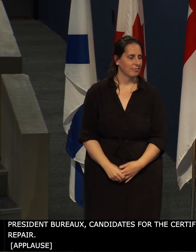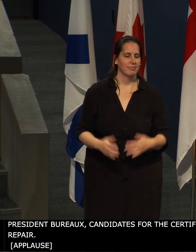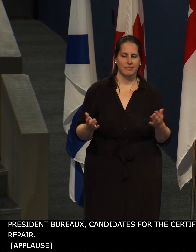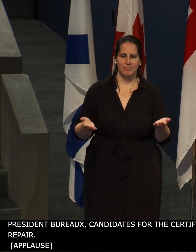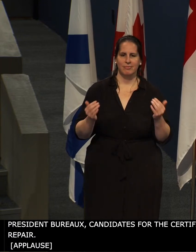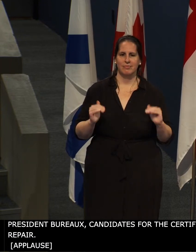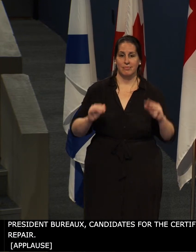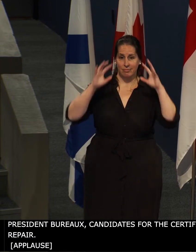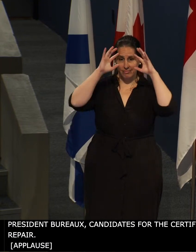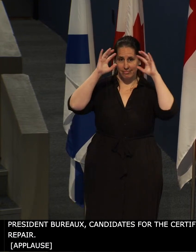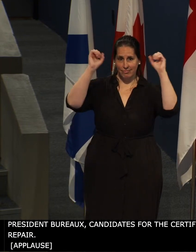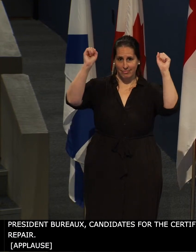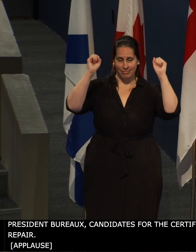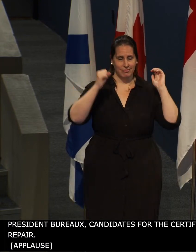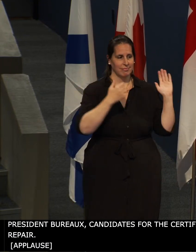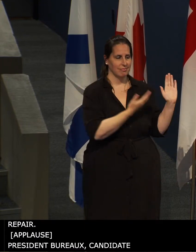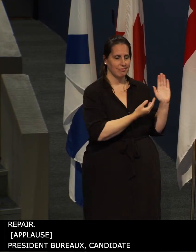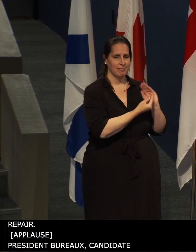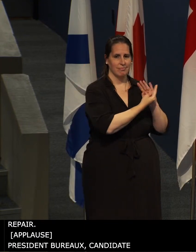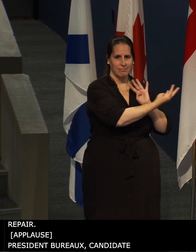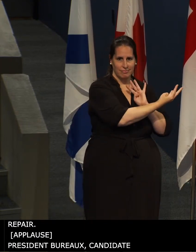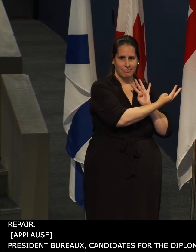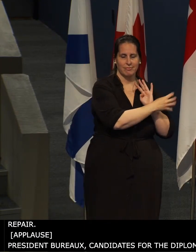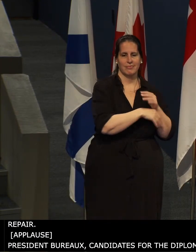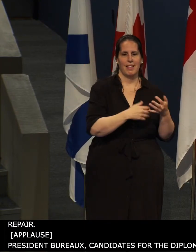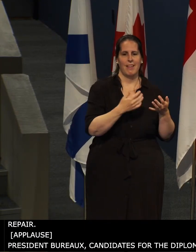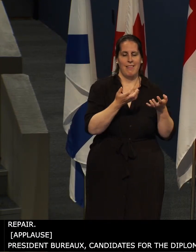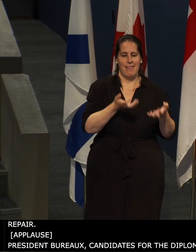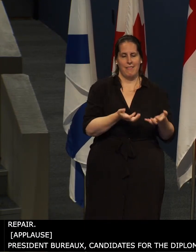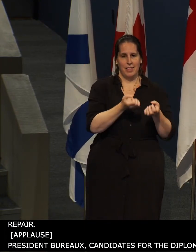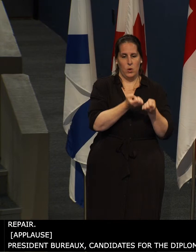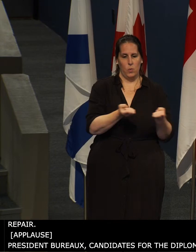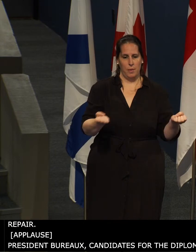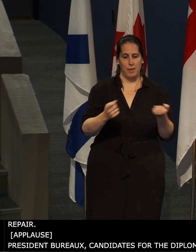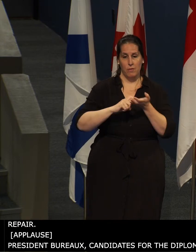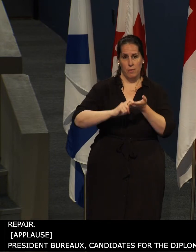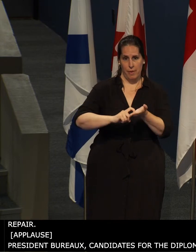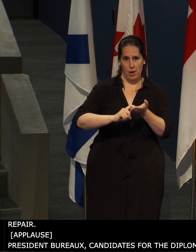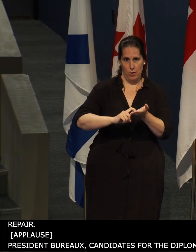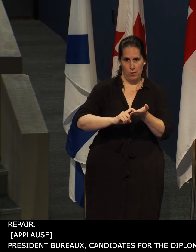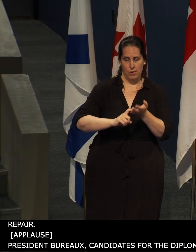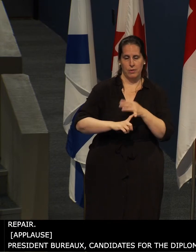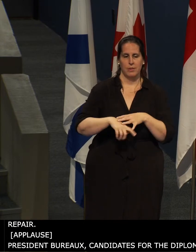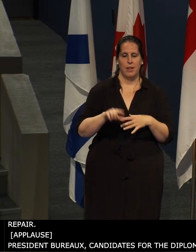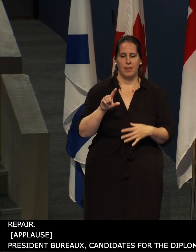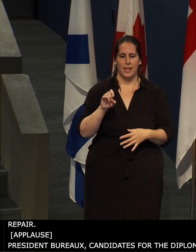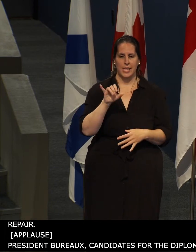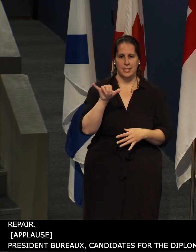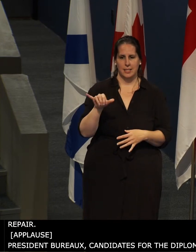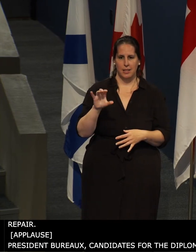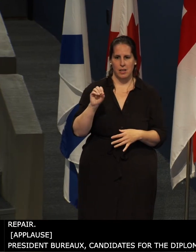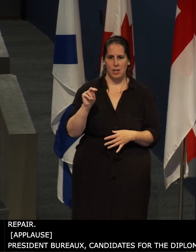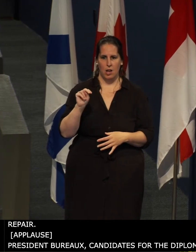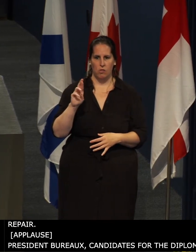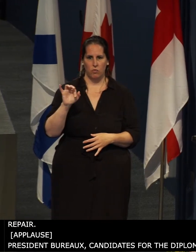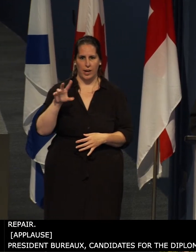President Bureau, candidates for the Diploma in Heavy Duty Equipment Repair. Lacey Conrad.